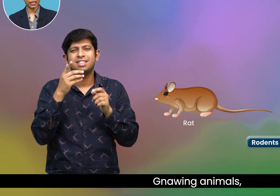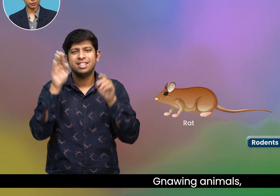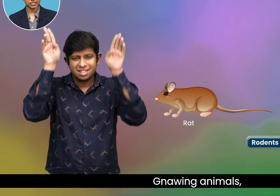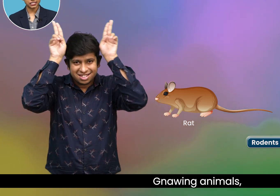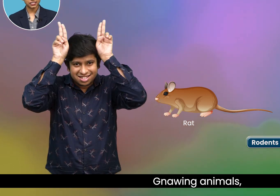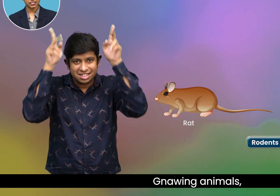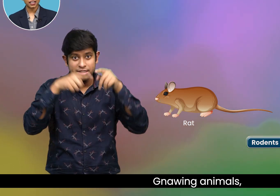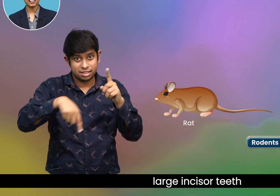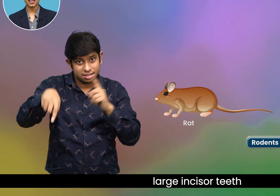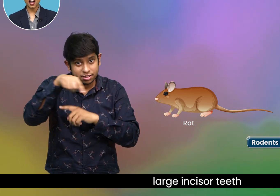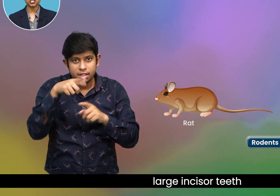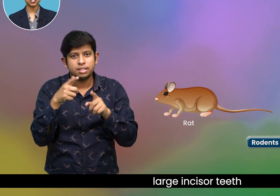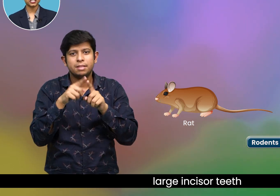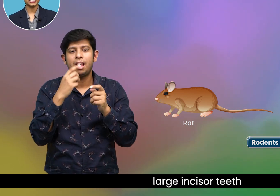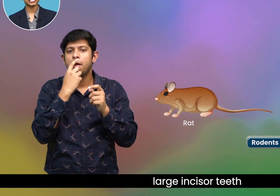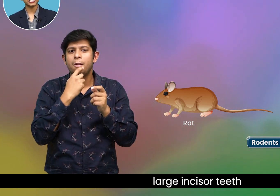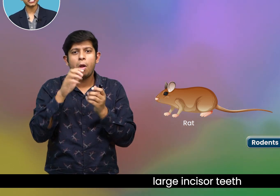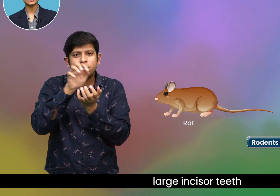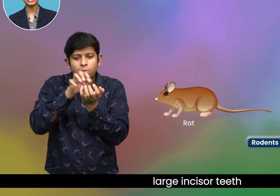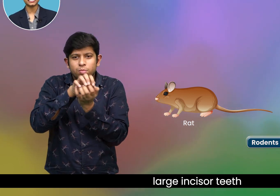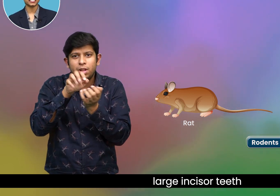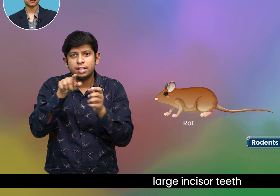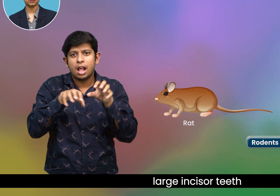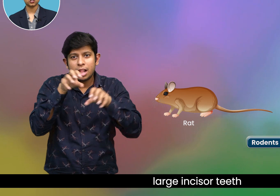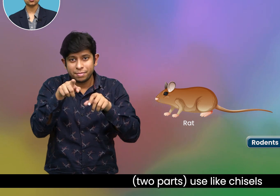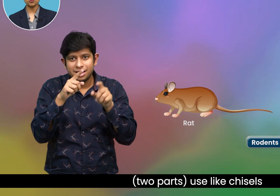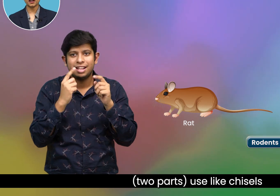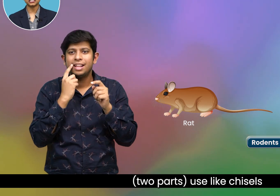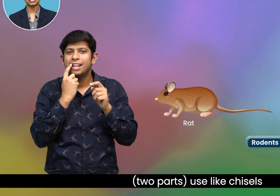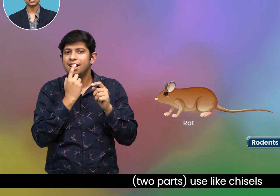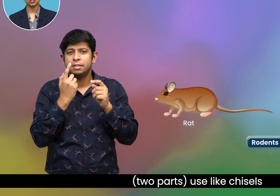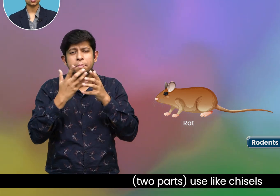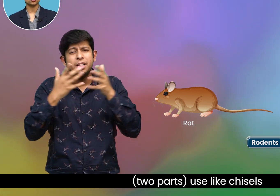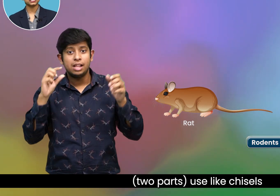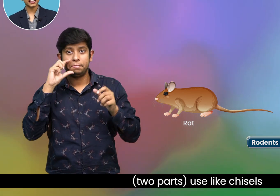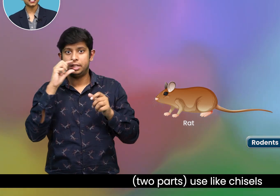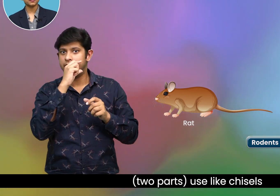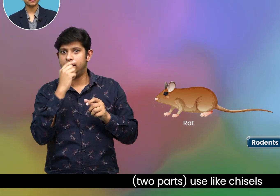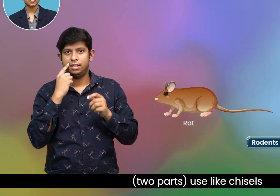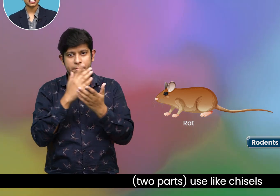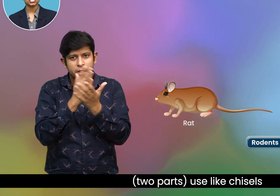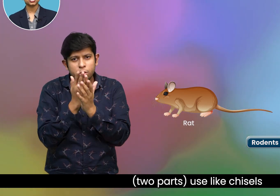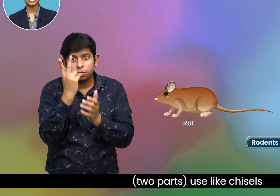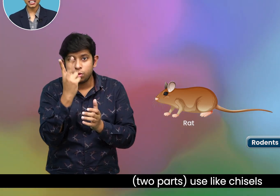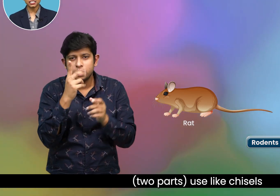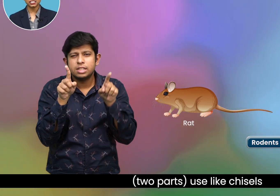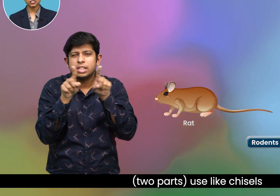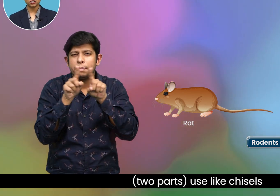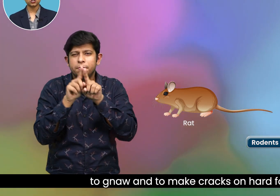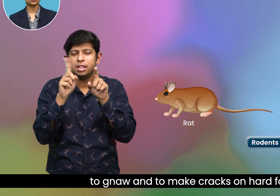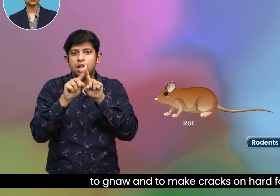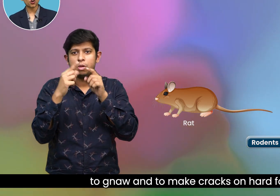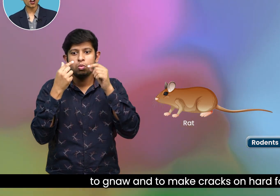Gnawing animals. Large incisor teeth, 2 parts, used like